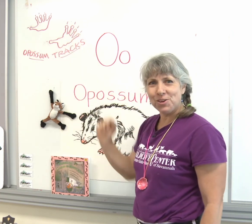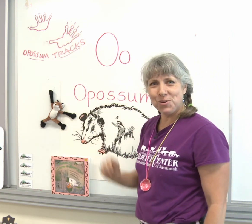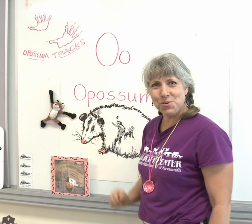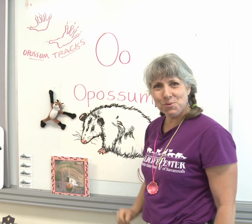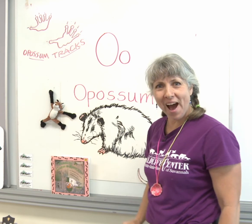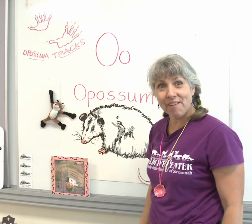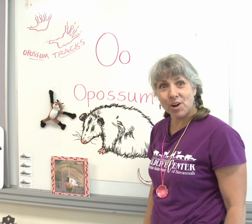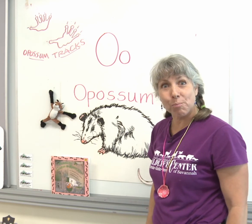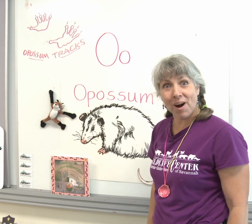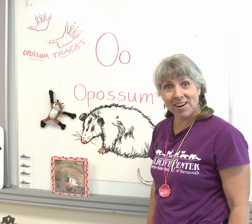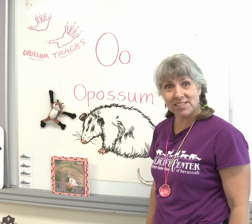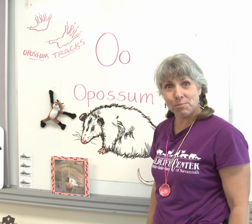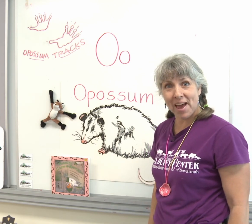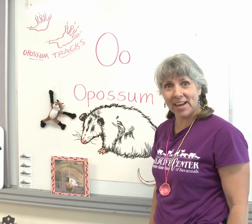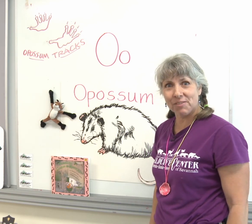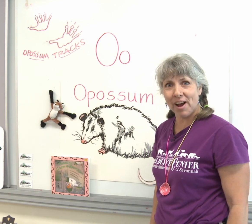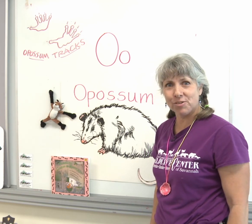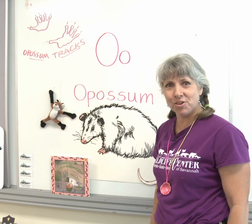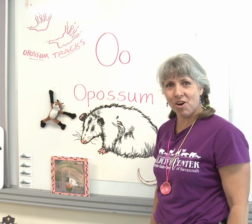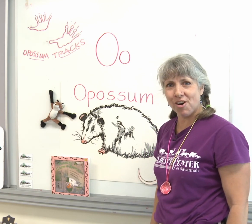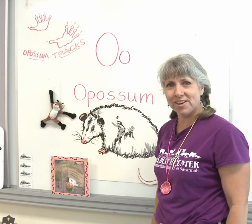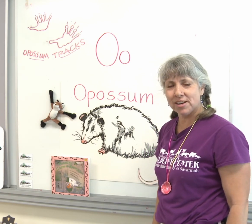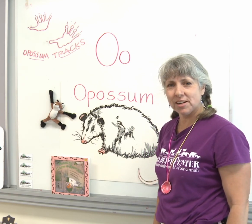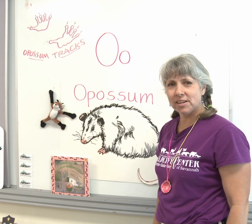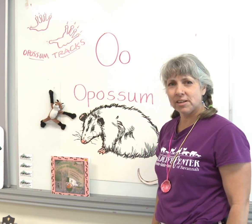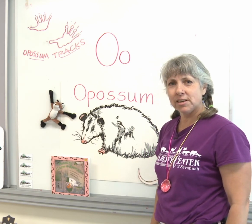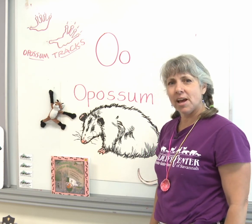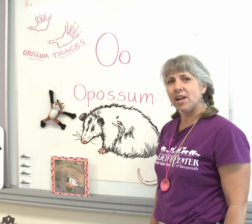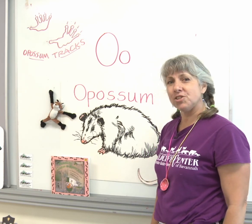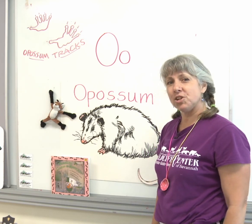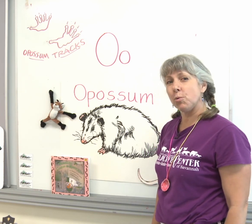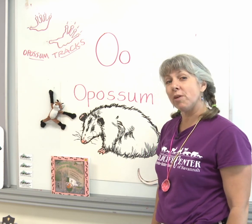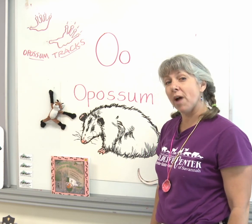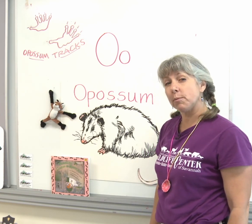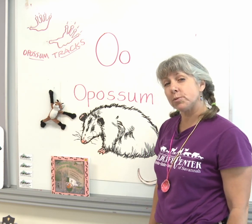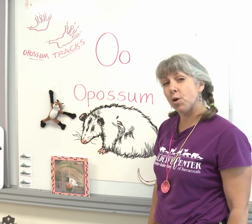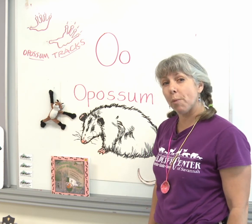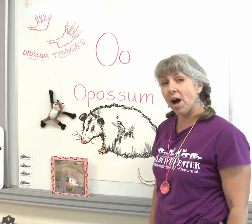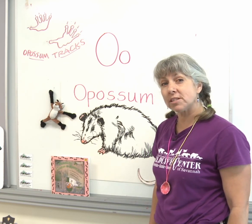you have an opossum hanging around your yard. And do you know what rhymes with opossum?